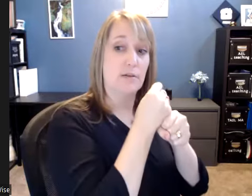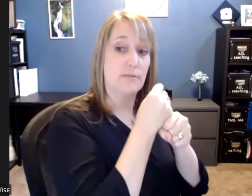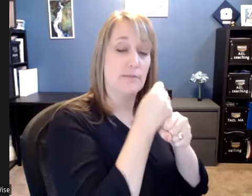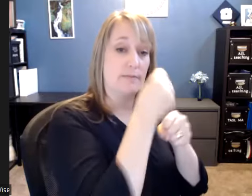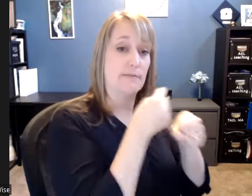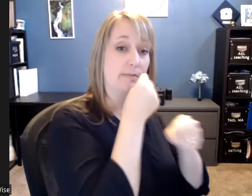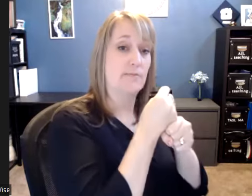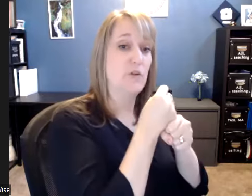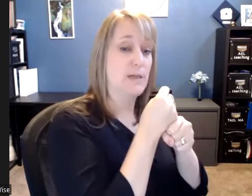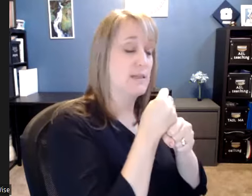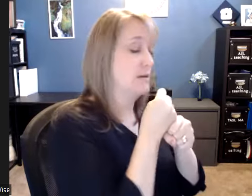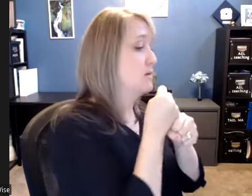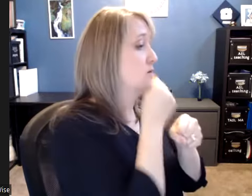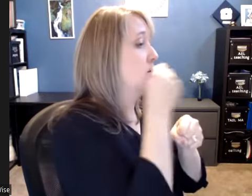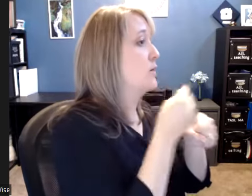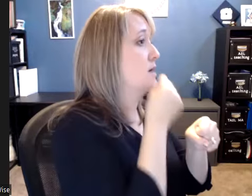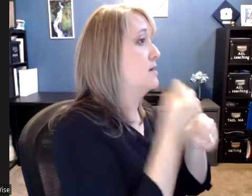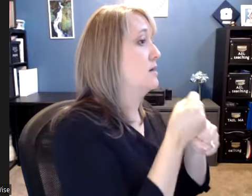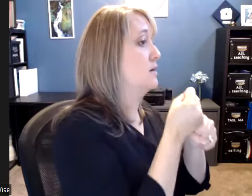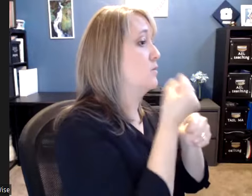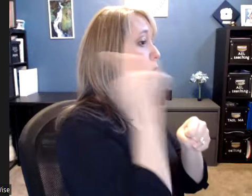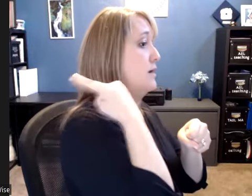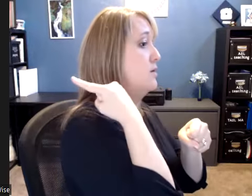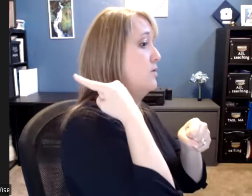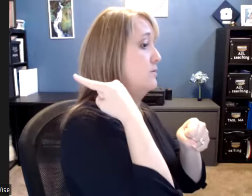little movement. So year 1 ago.